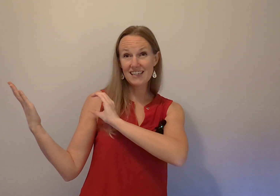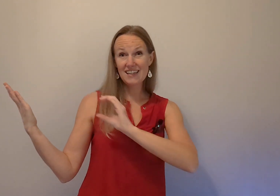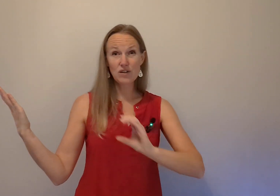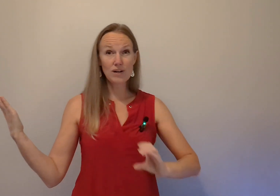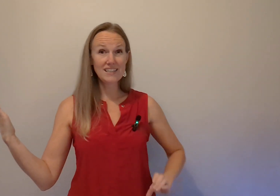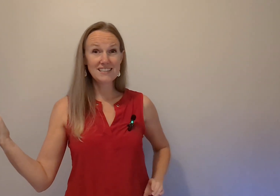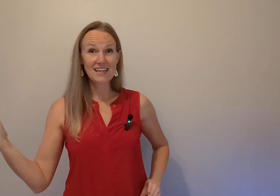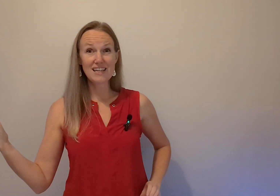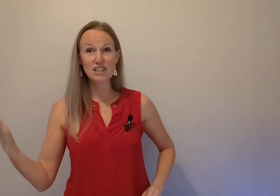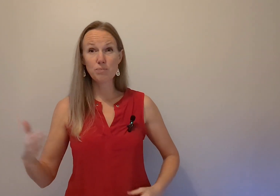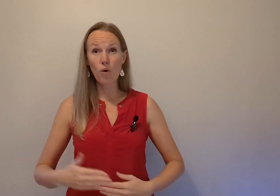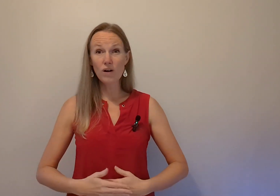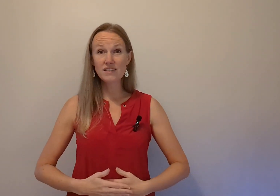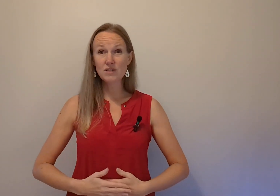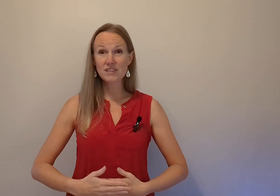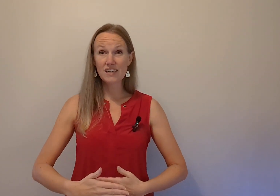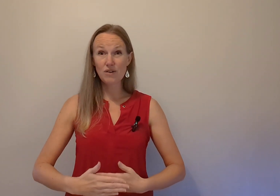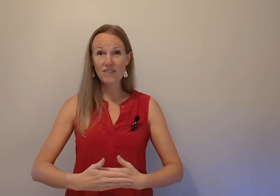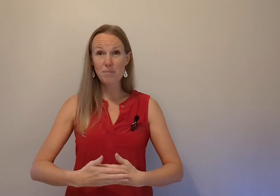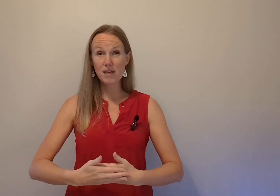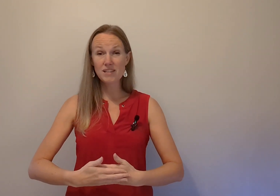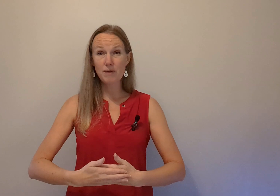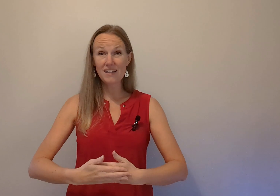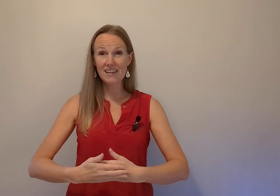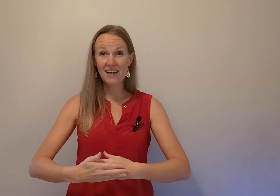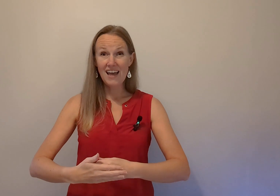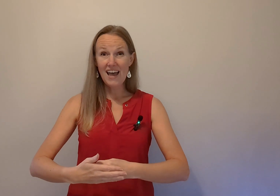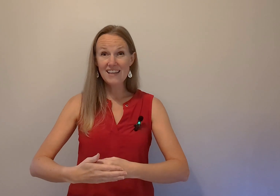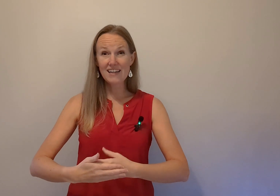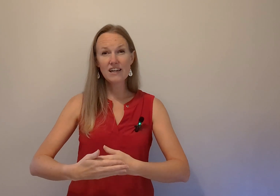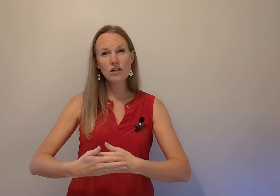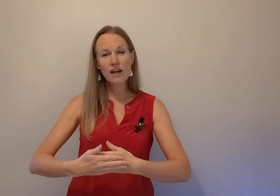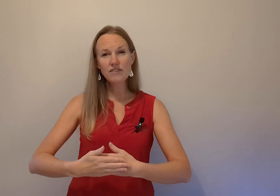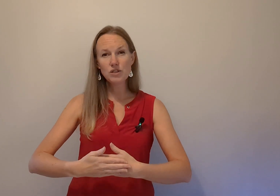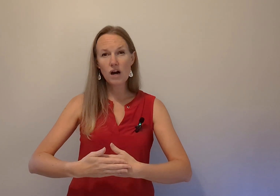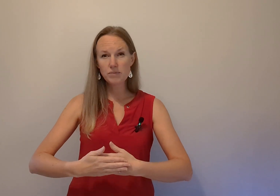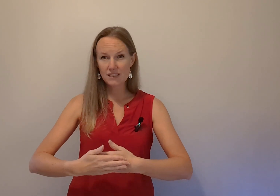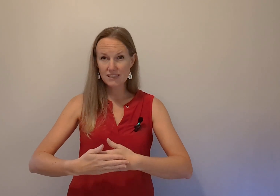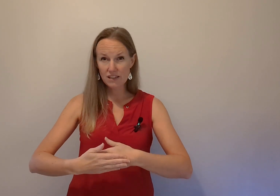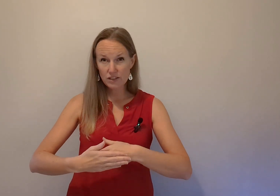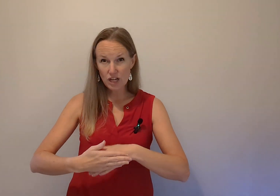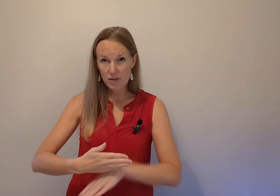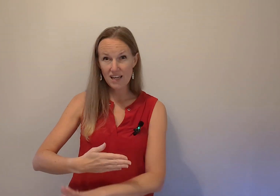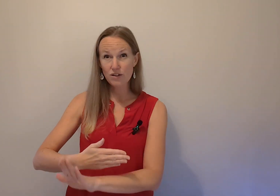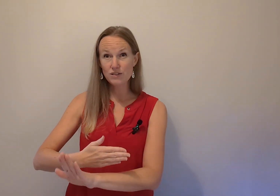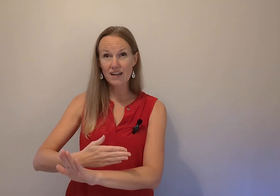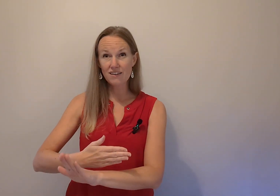See Christ, and then is born. So once again, you have that baby's belly. And then here you have two options. Either your dominant hand goes